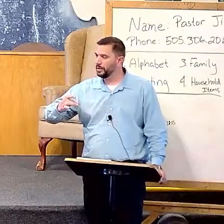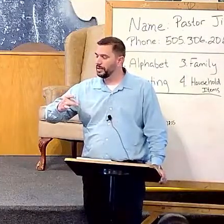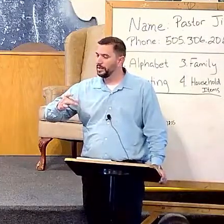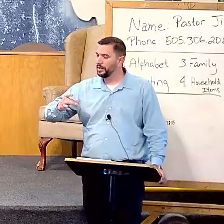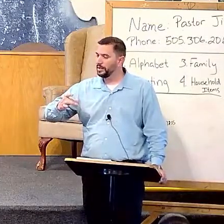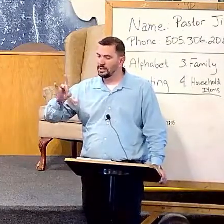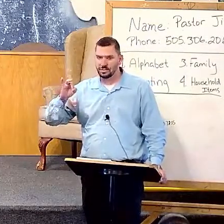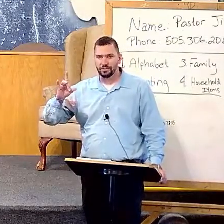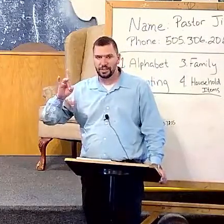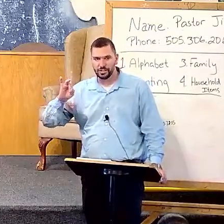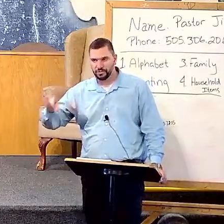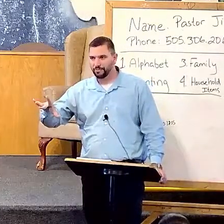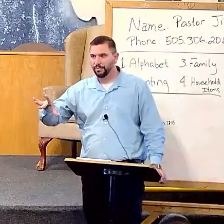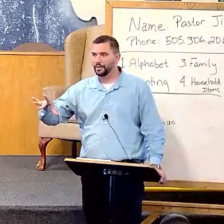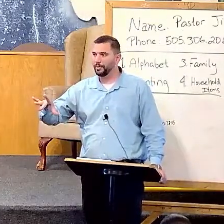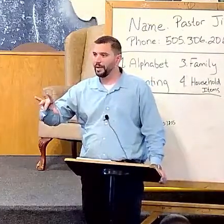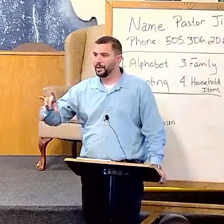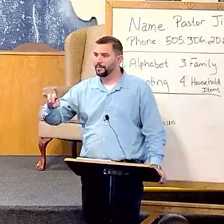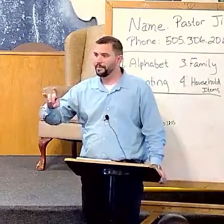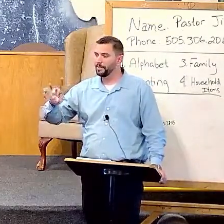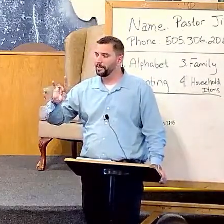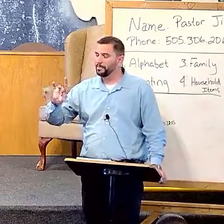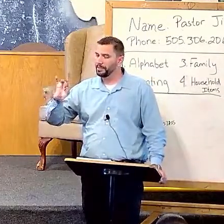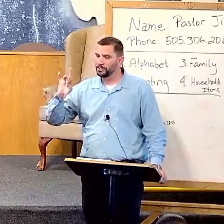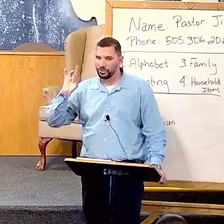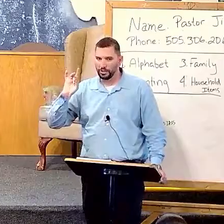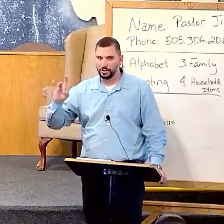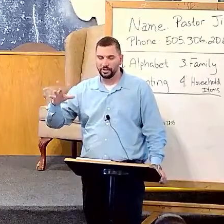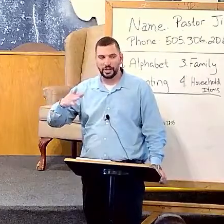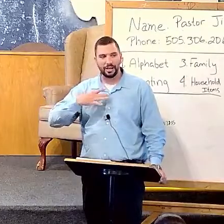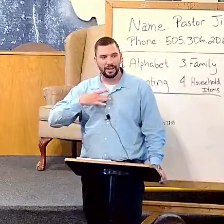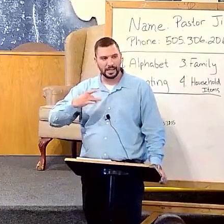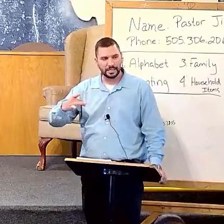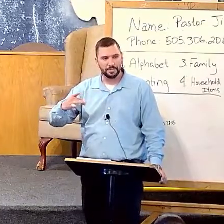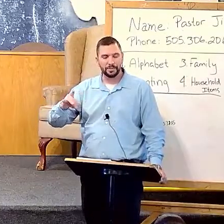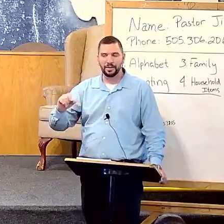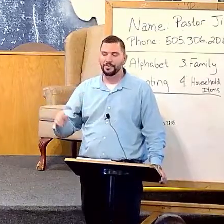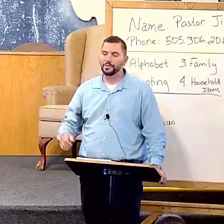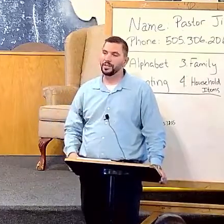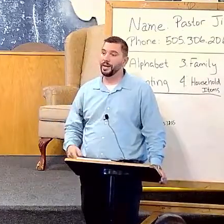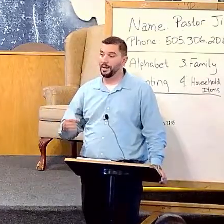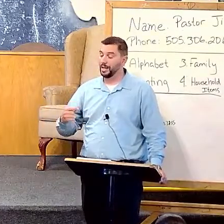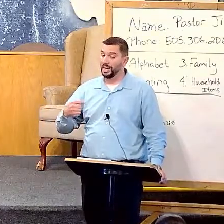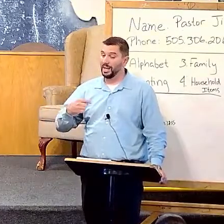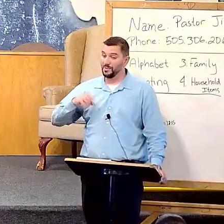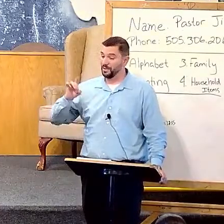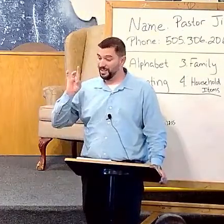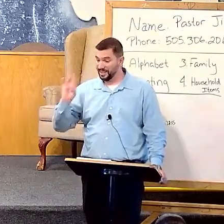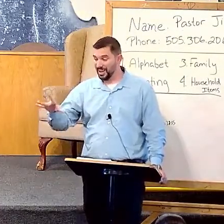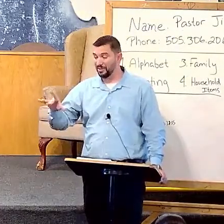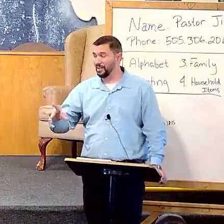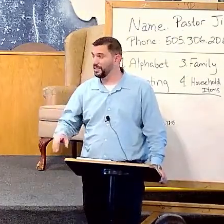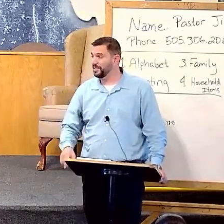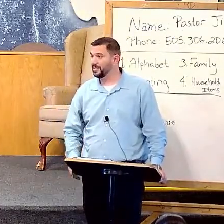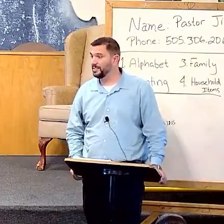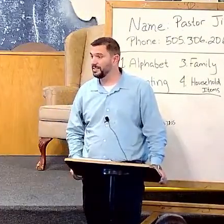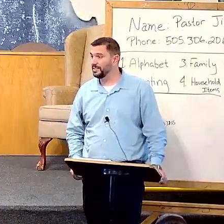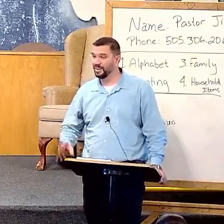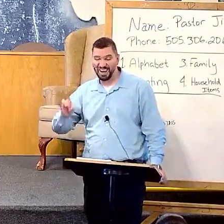They just flick it away. Because you're saying, "I like something," but if you're saying, I don't like you, I hate